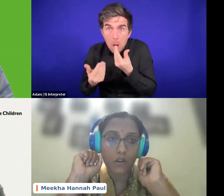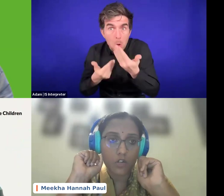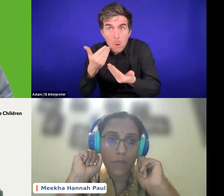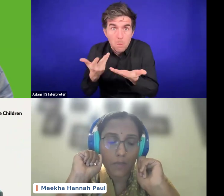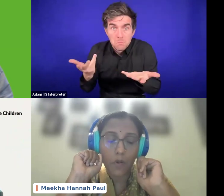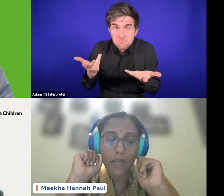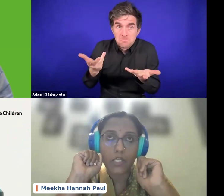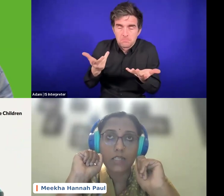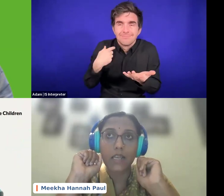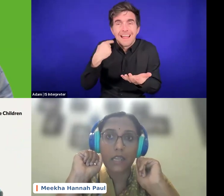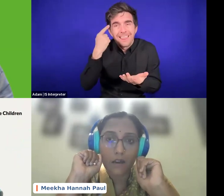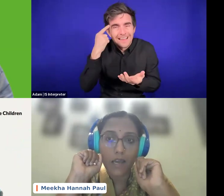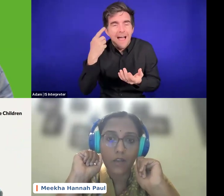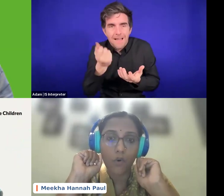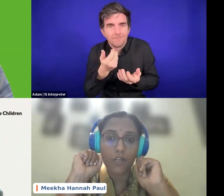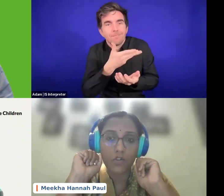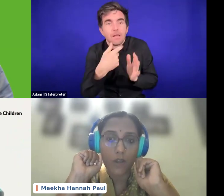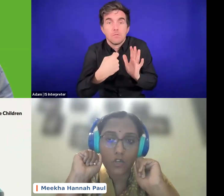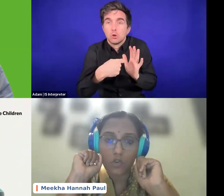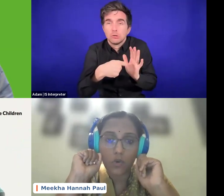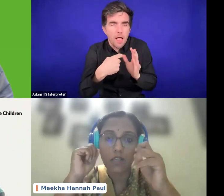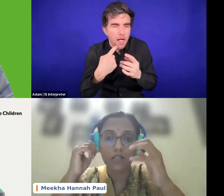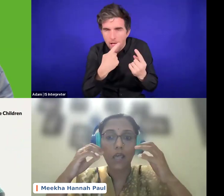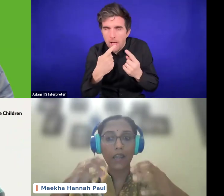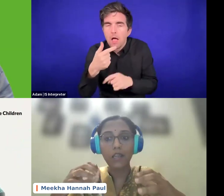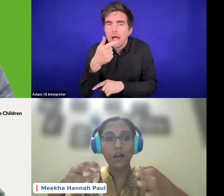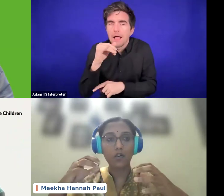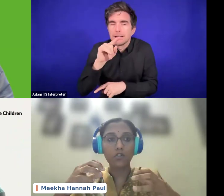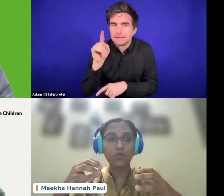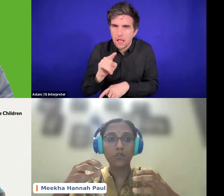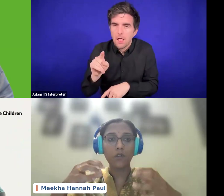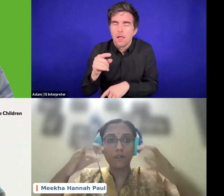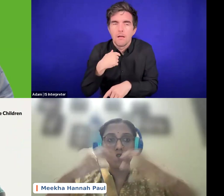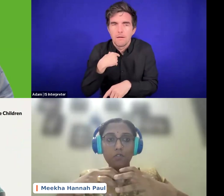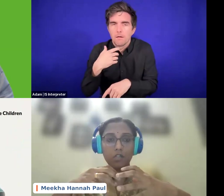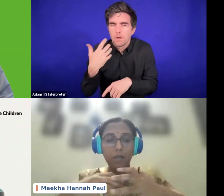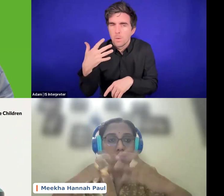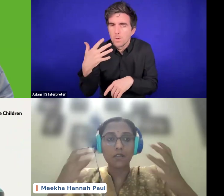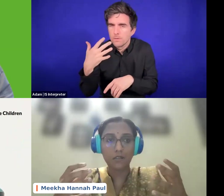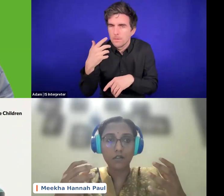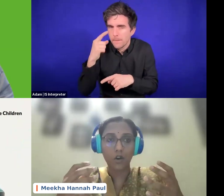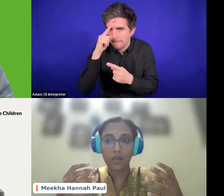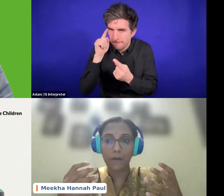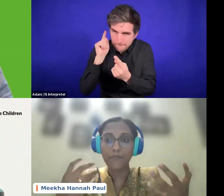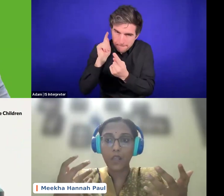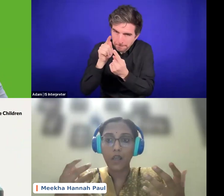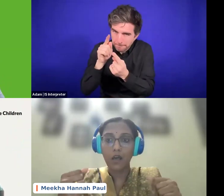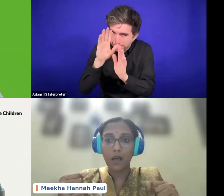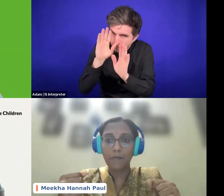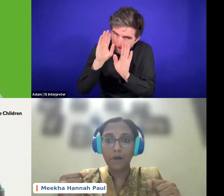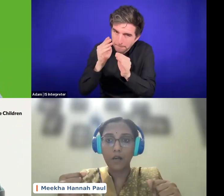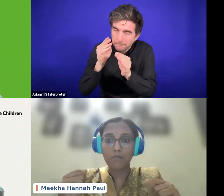specific focus on tribal populations. And here, I think what we try to do is, in India also, even if you say tribal, this is not